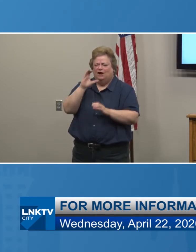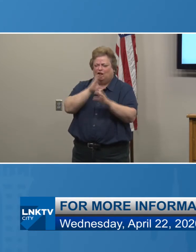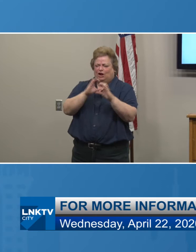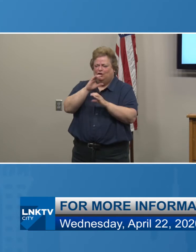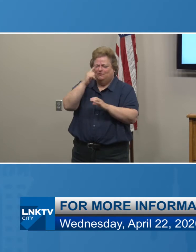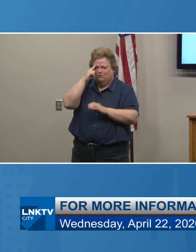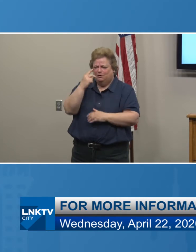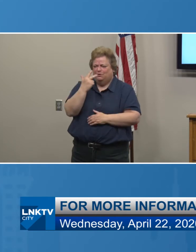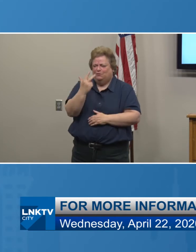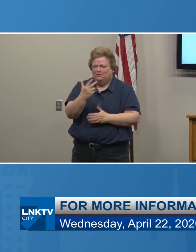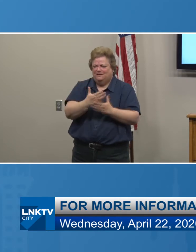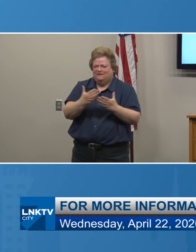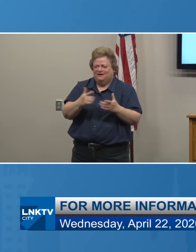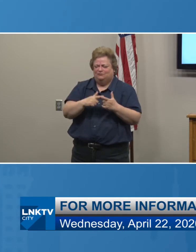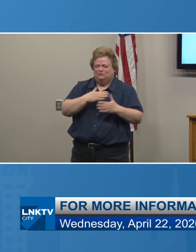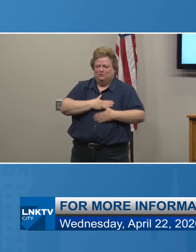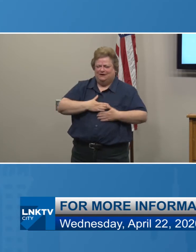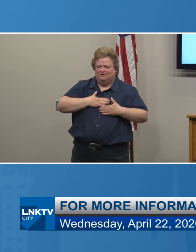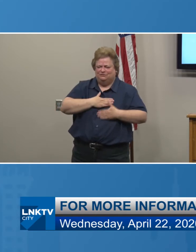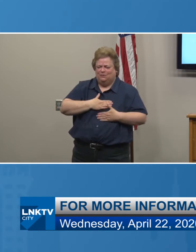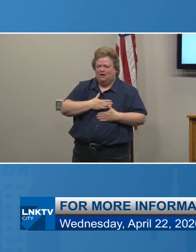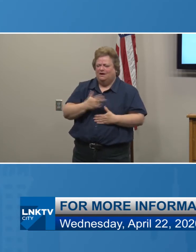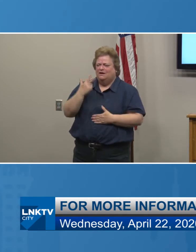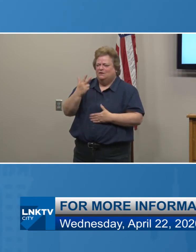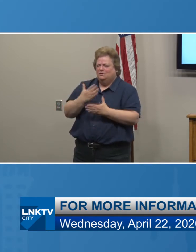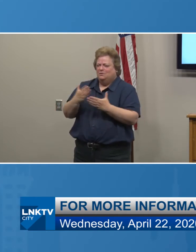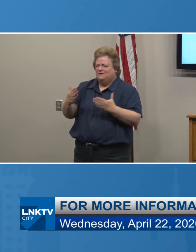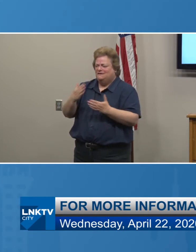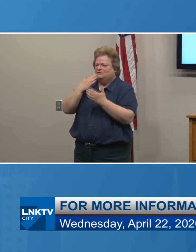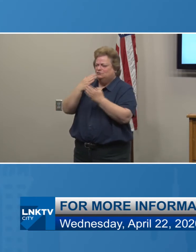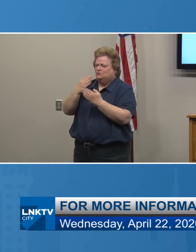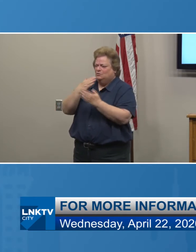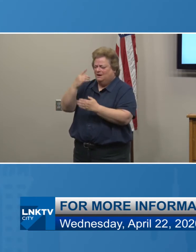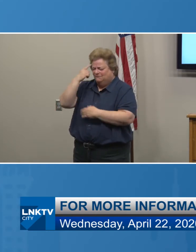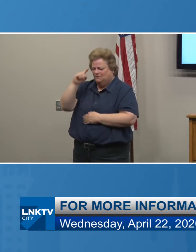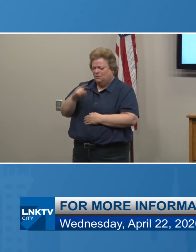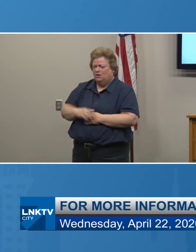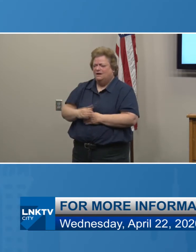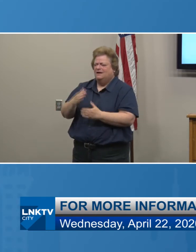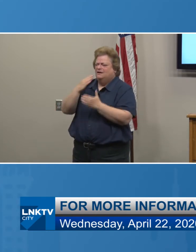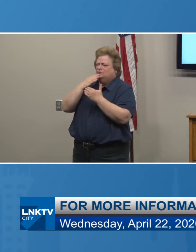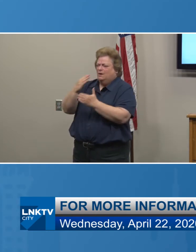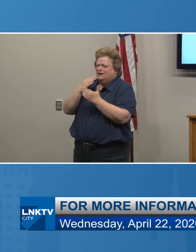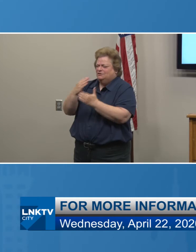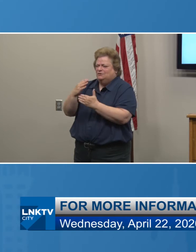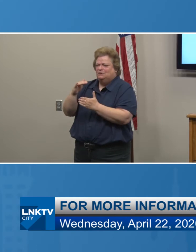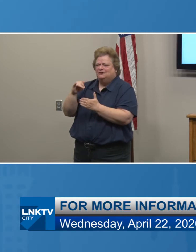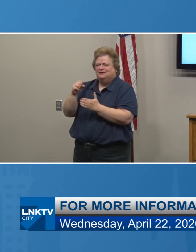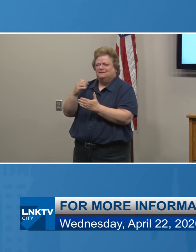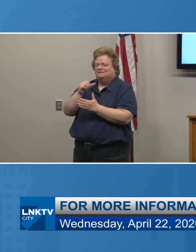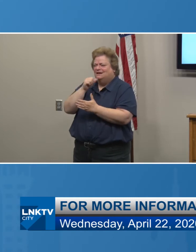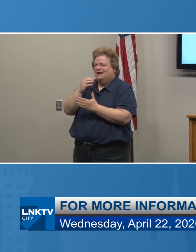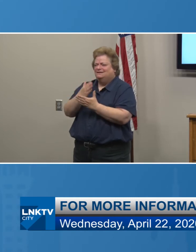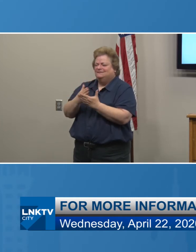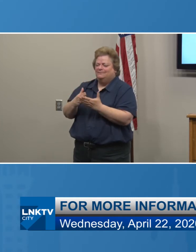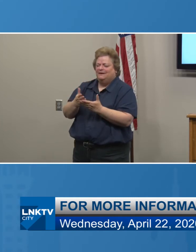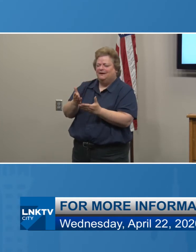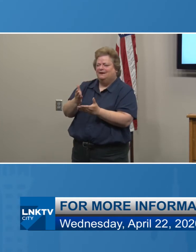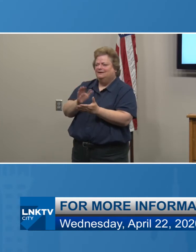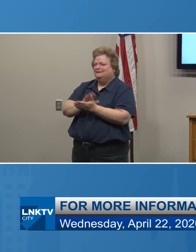to enjoy and 3 things to be grateful for. Gratitude, by the way, is not some nice,